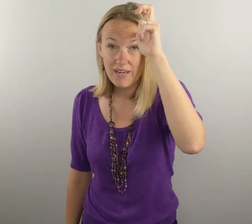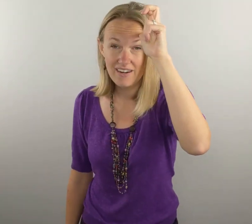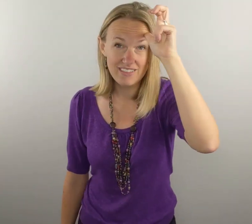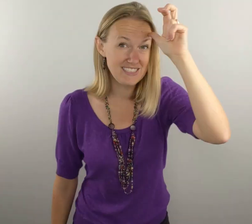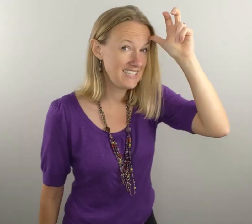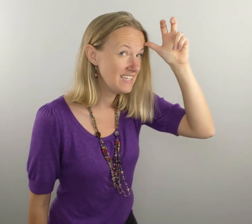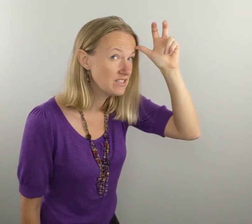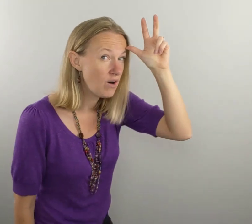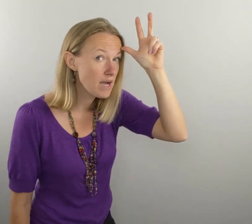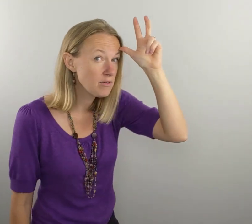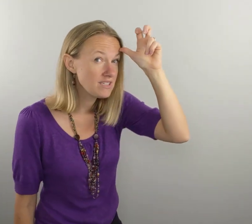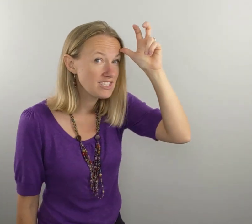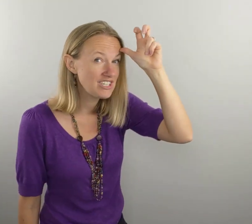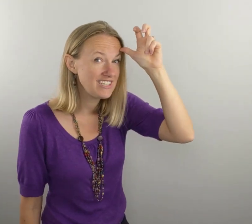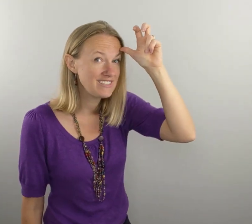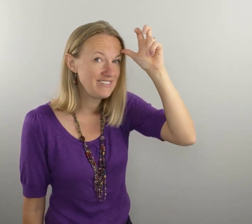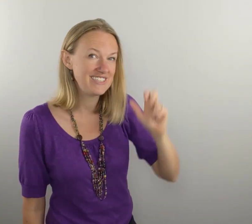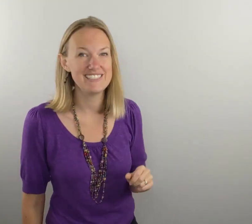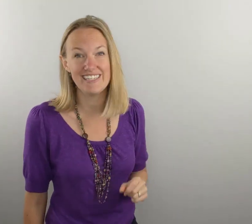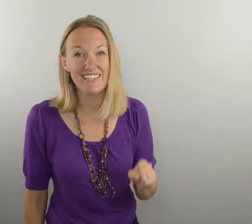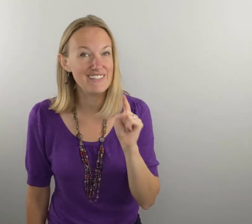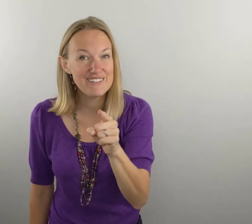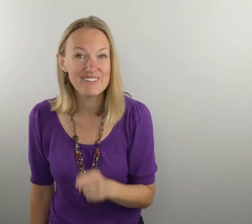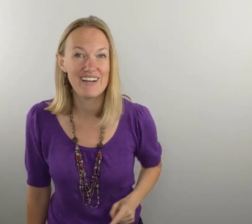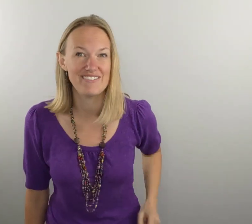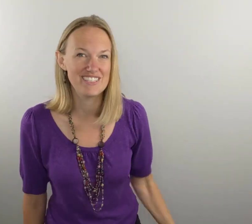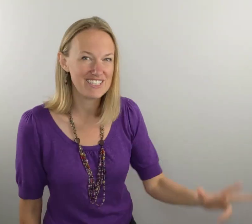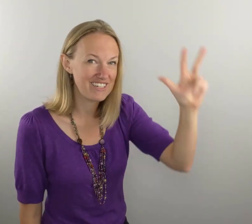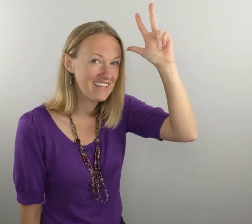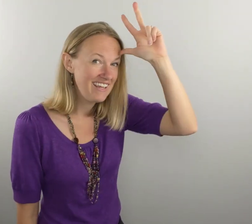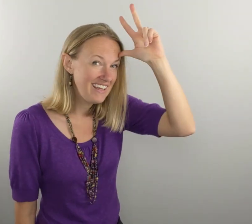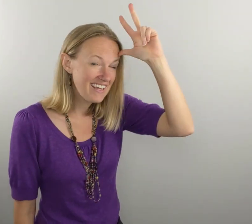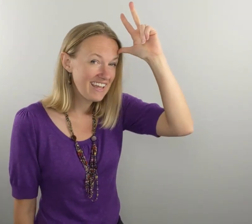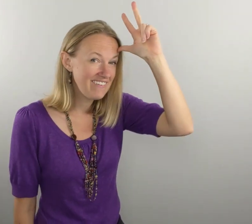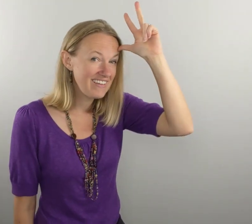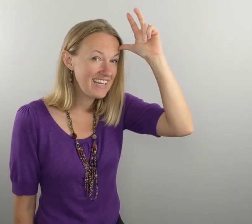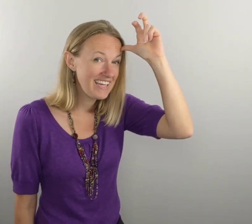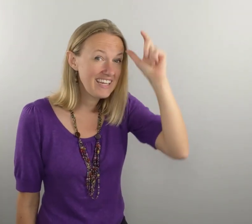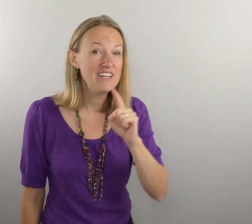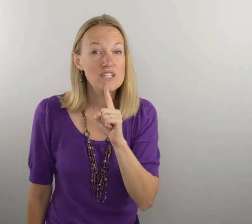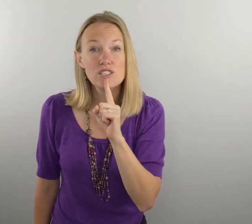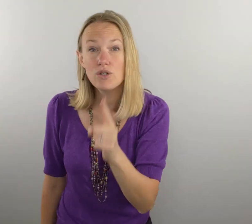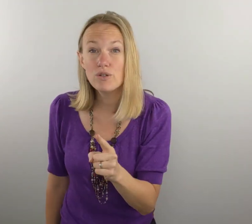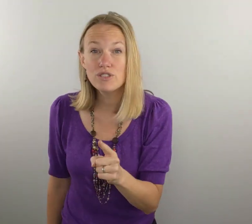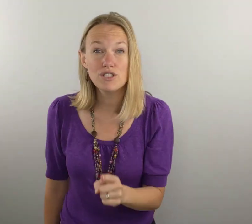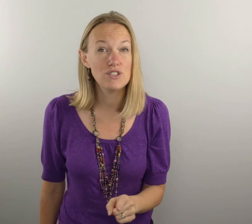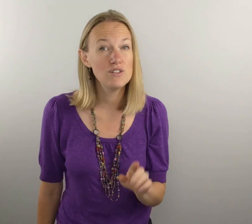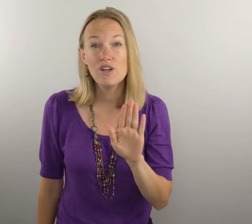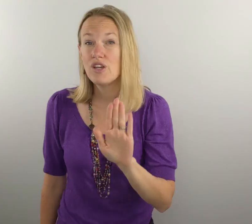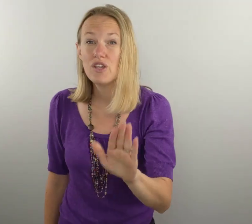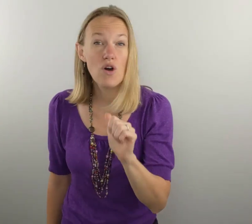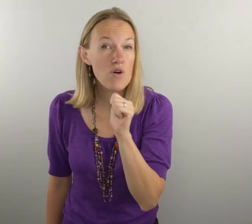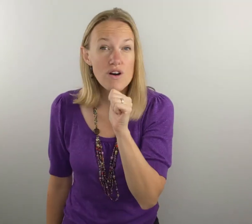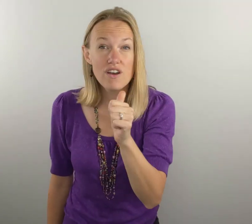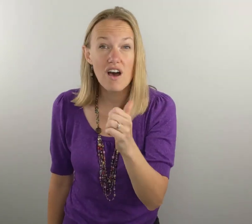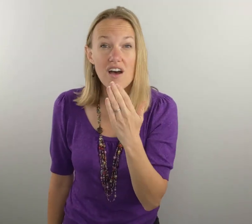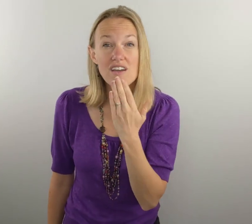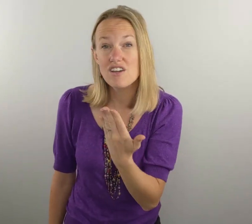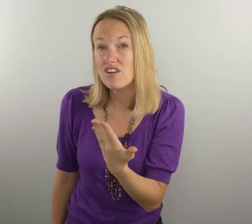really see it. So I'm only turning so you can see it. You don't have to turn. Okay, when he told you you're not